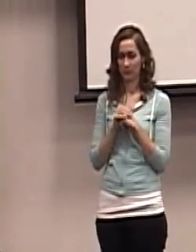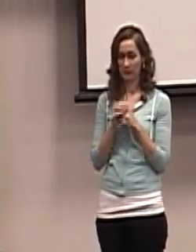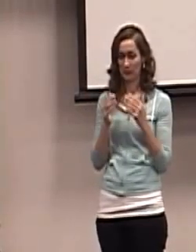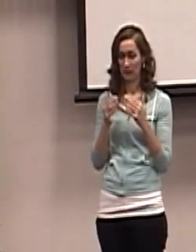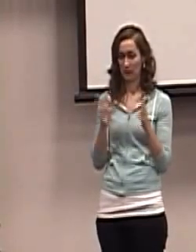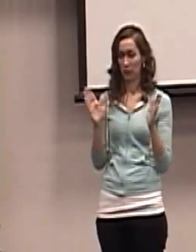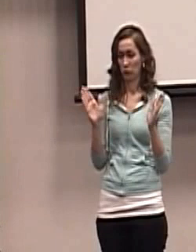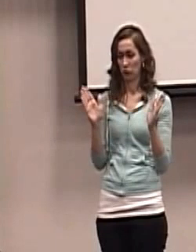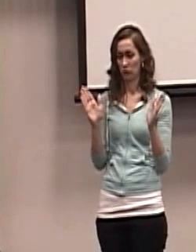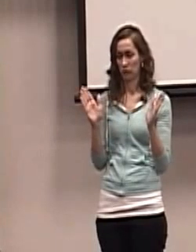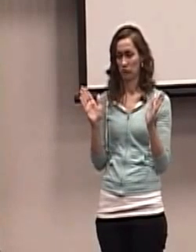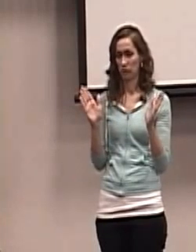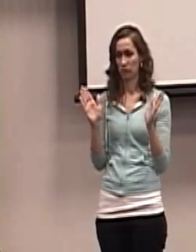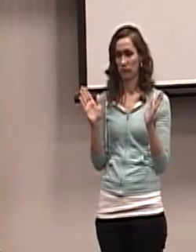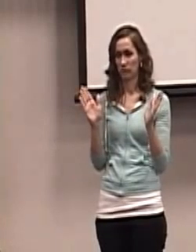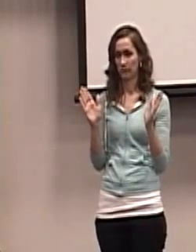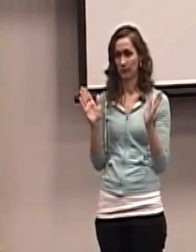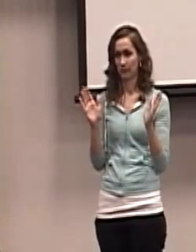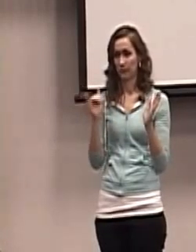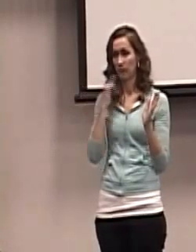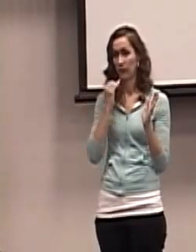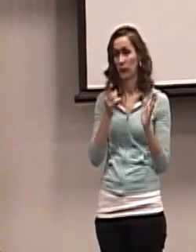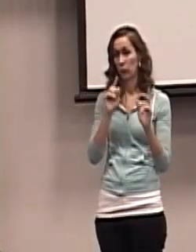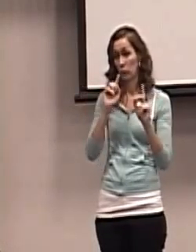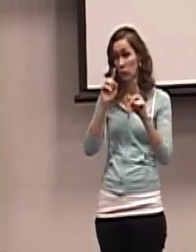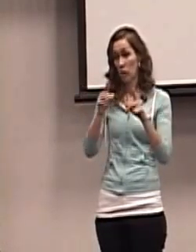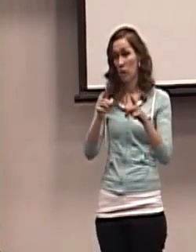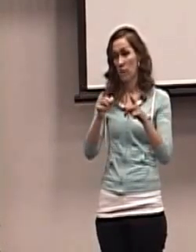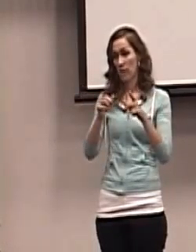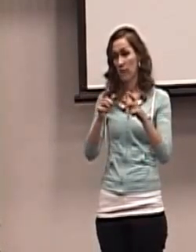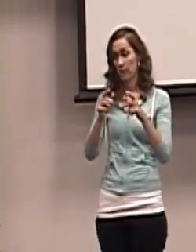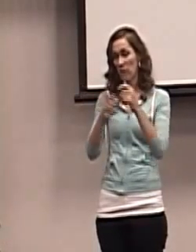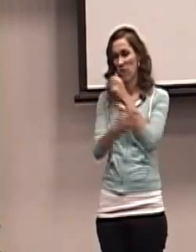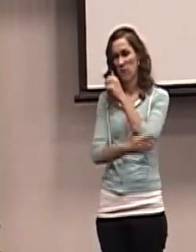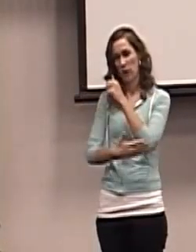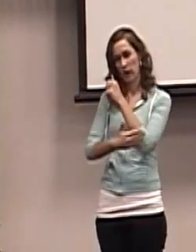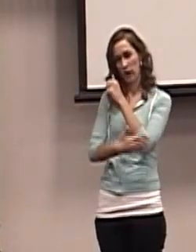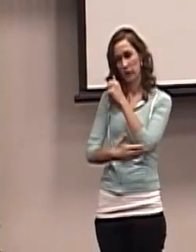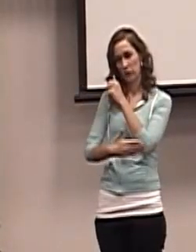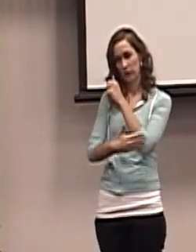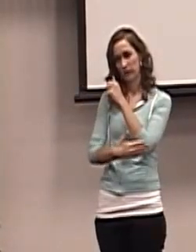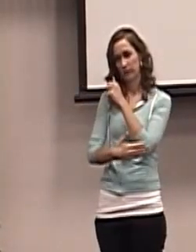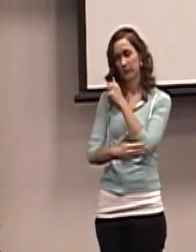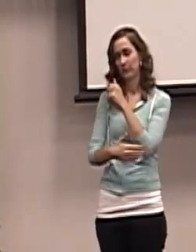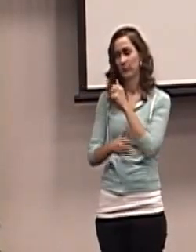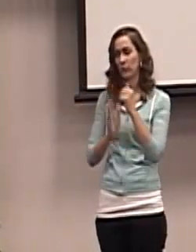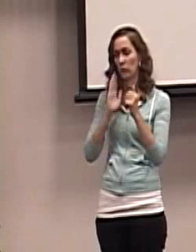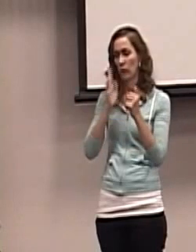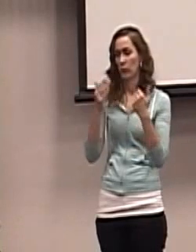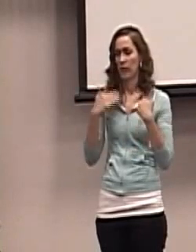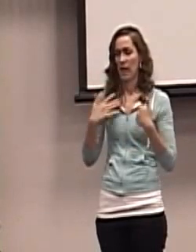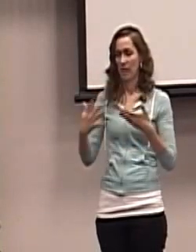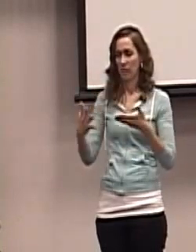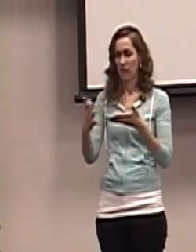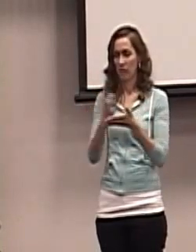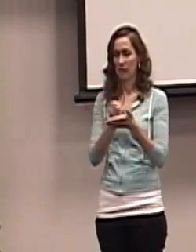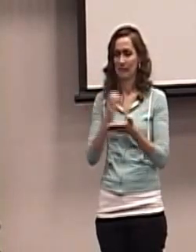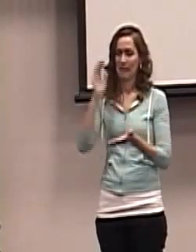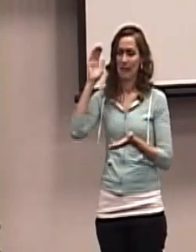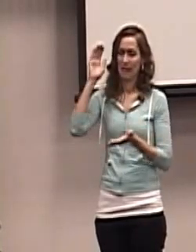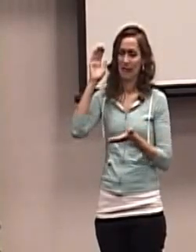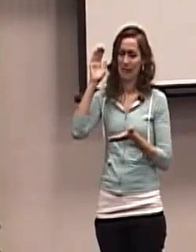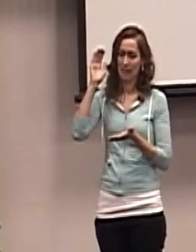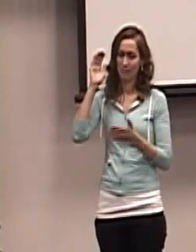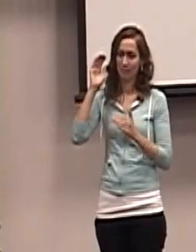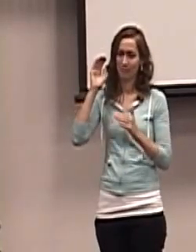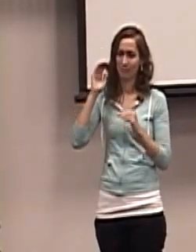will, if you go to a foreign country, you'll probably have a salary less than what you'd get in the United